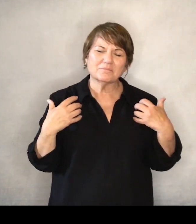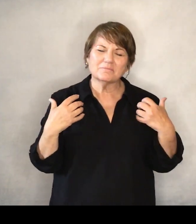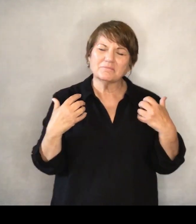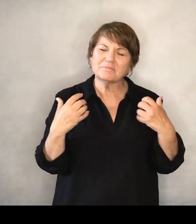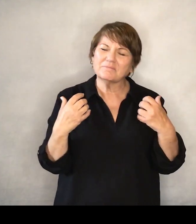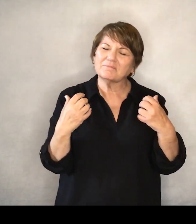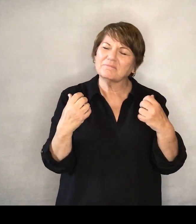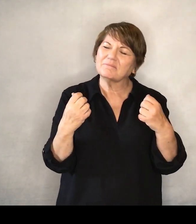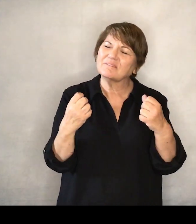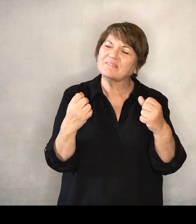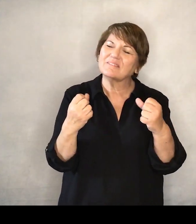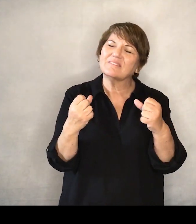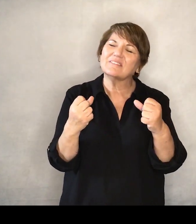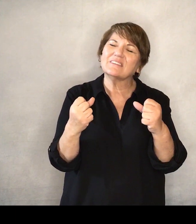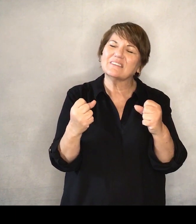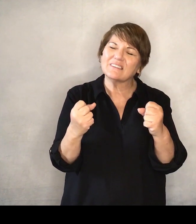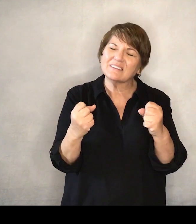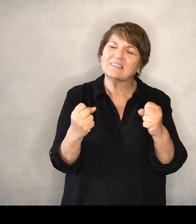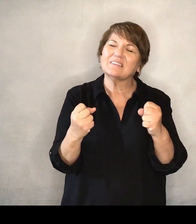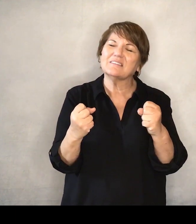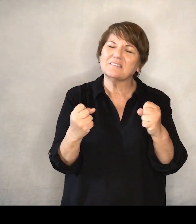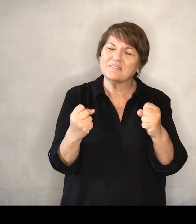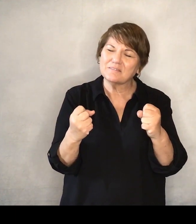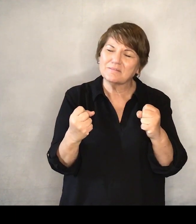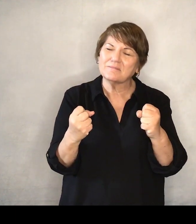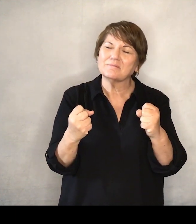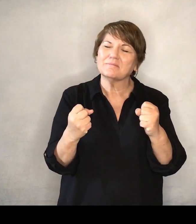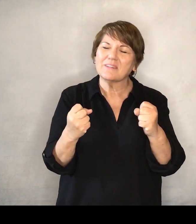and put me back together.